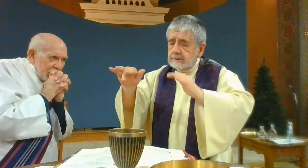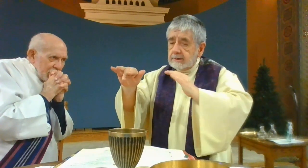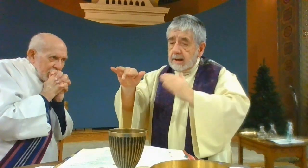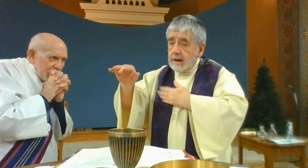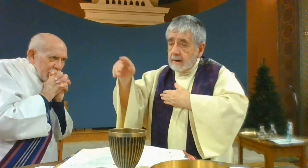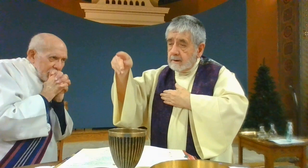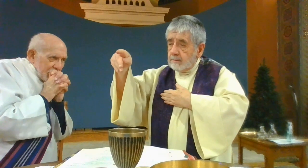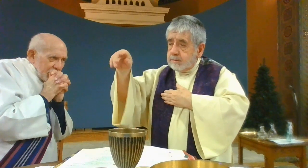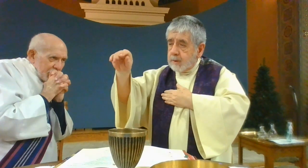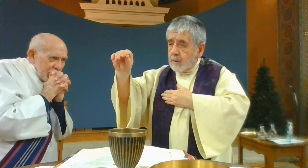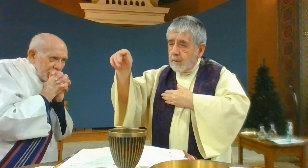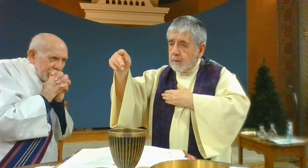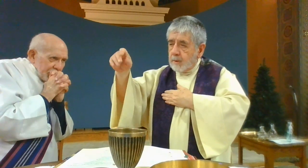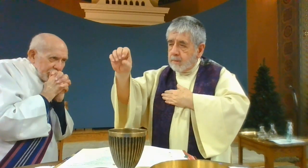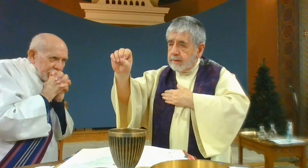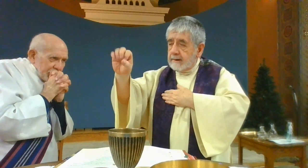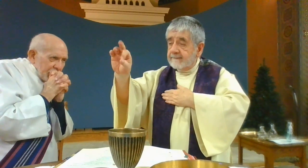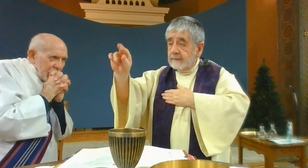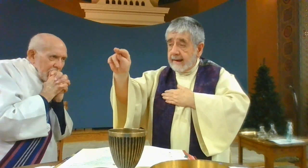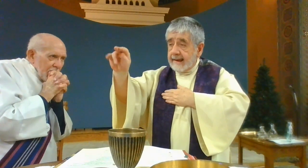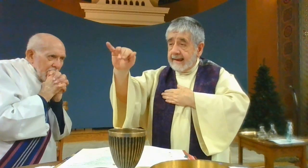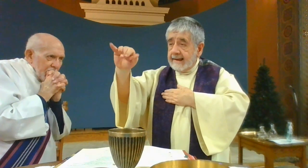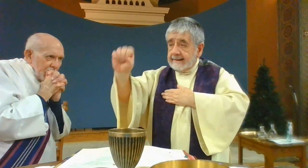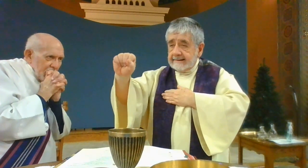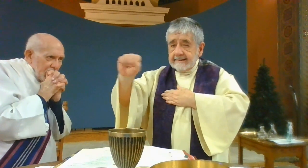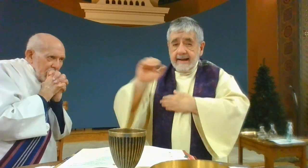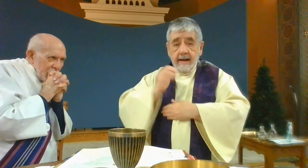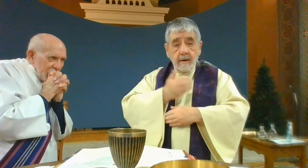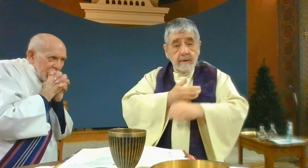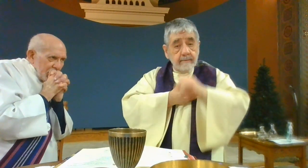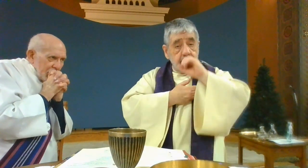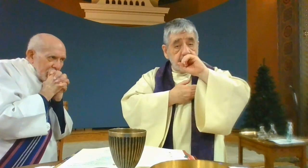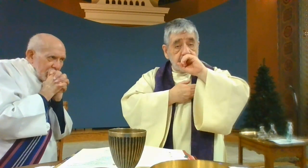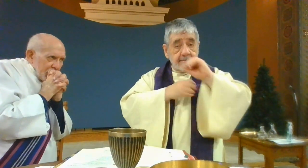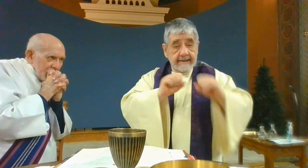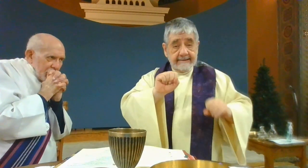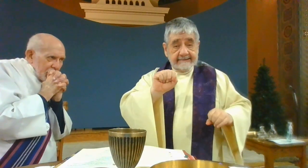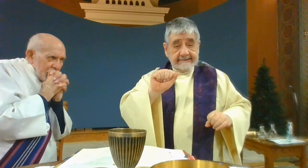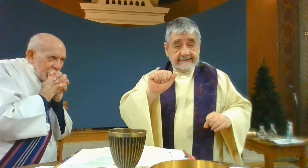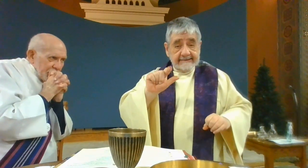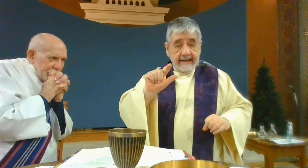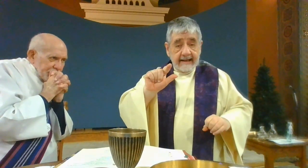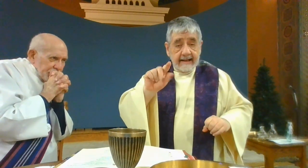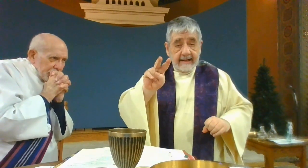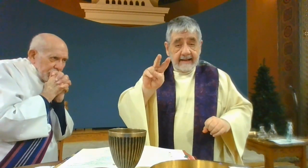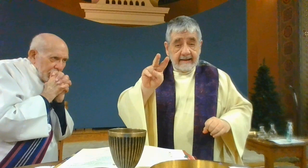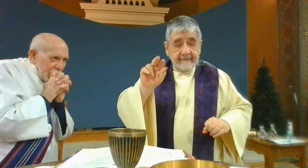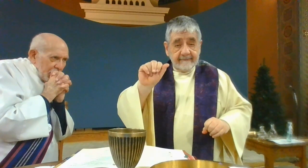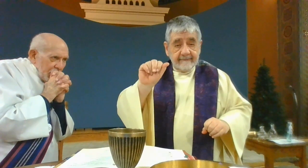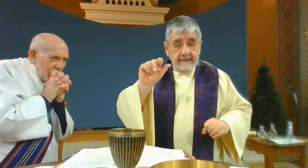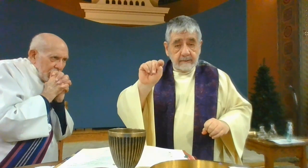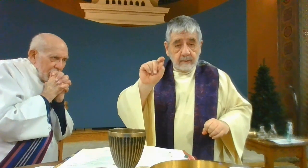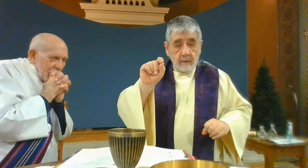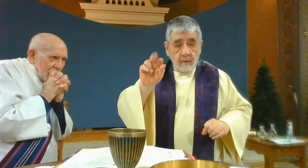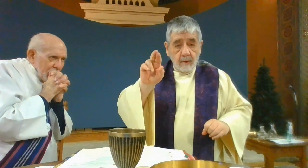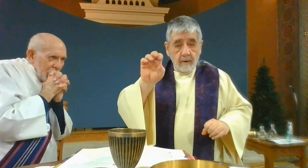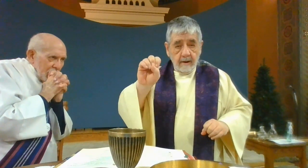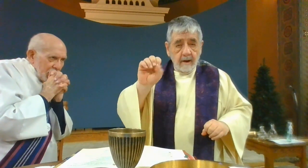fullness of charity together with Francis our Pope and Salvatore our Bishop